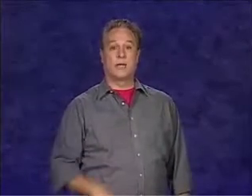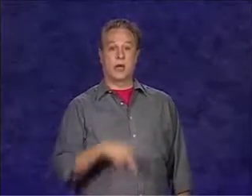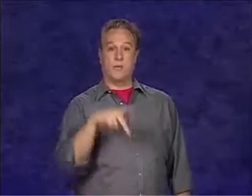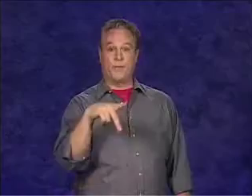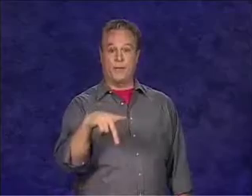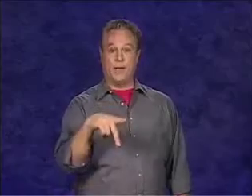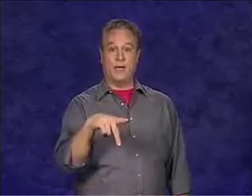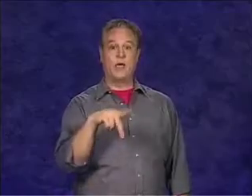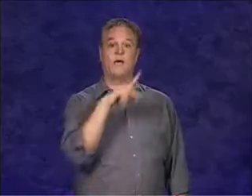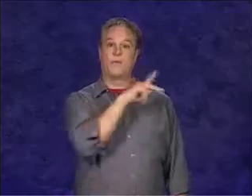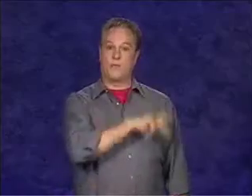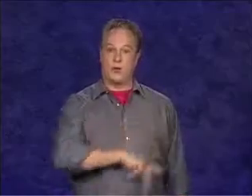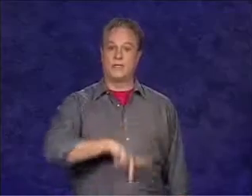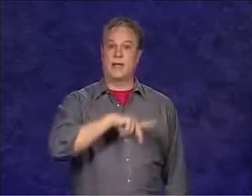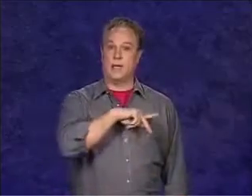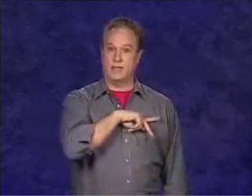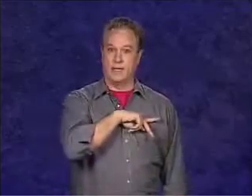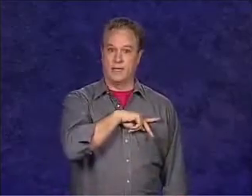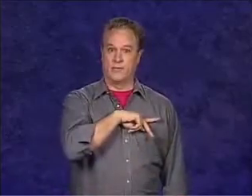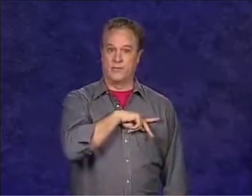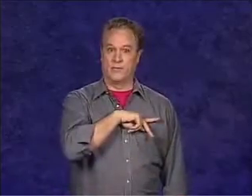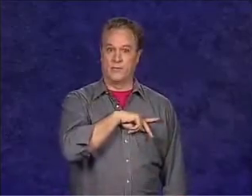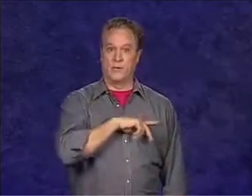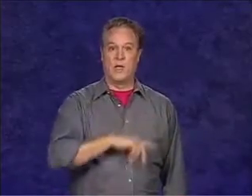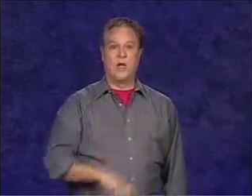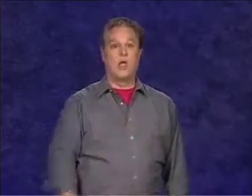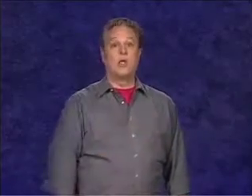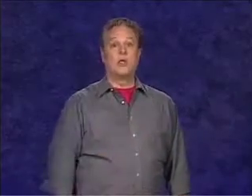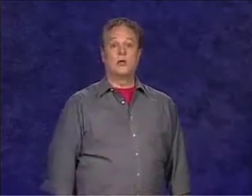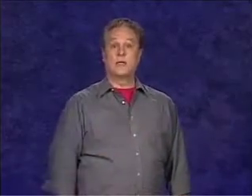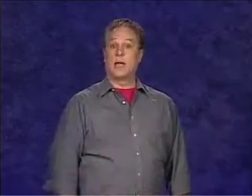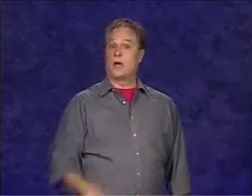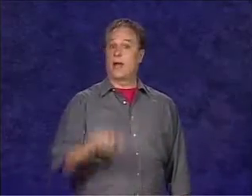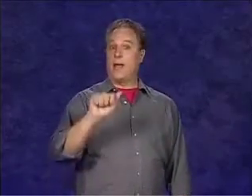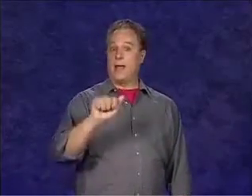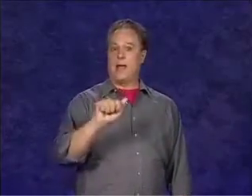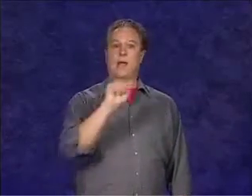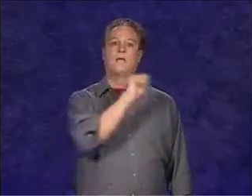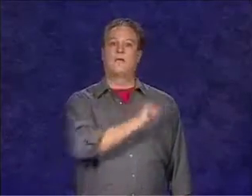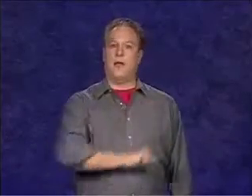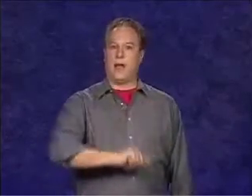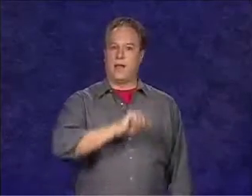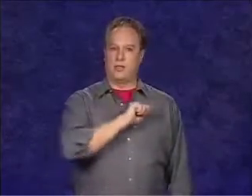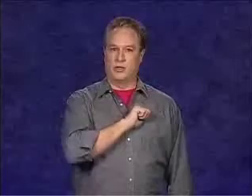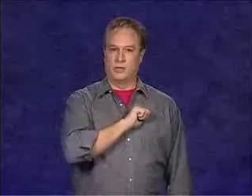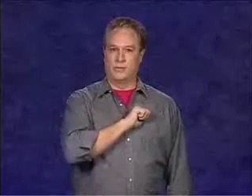letter P for personality. Use the letter A for attitude.